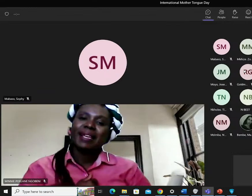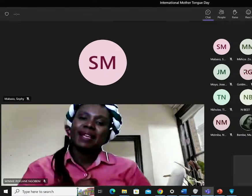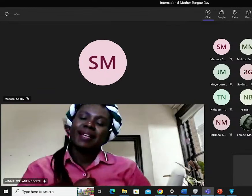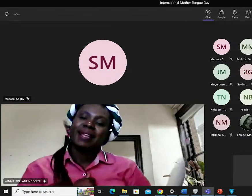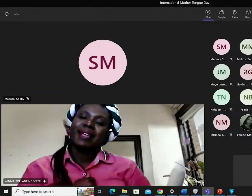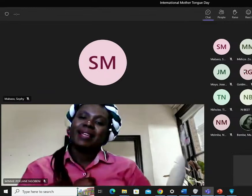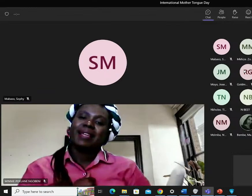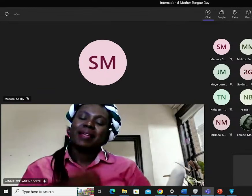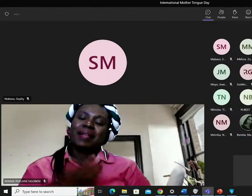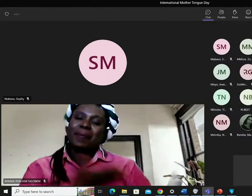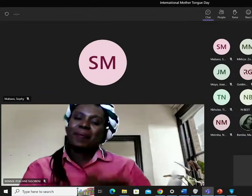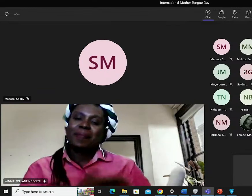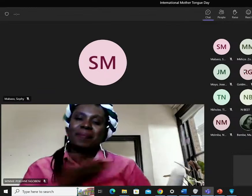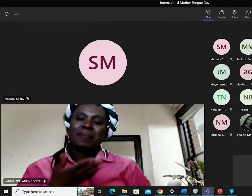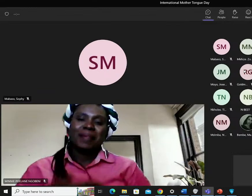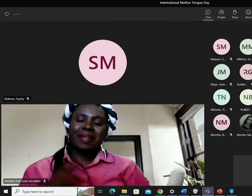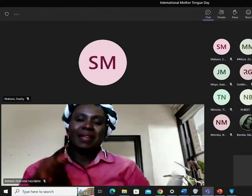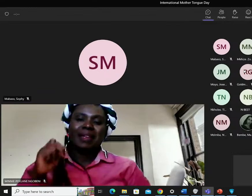Mam Xesi,